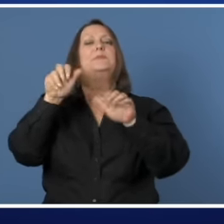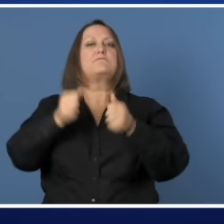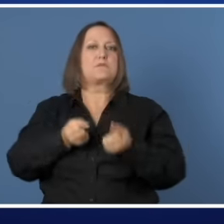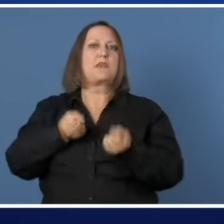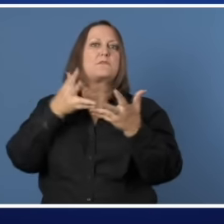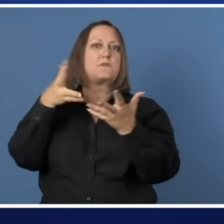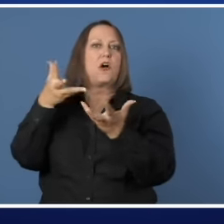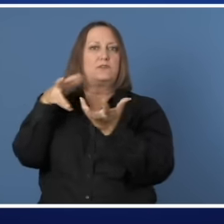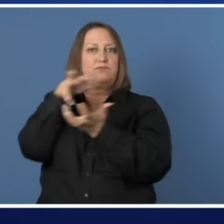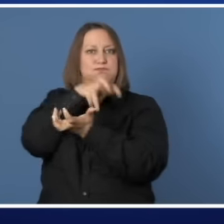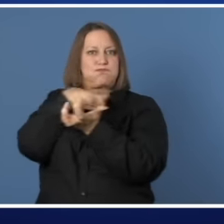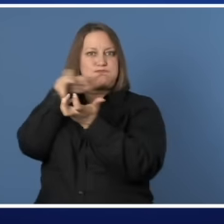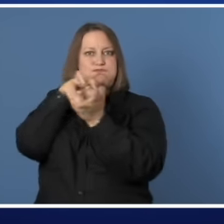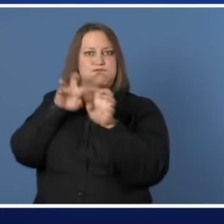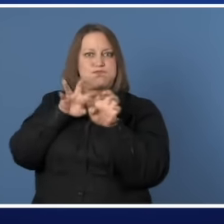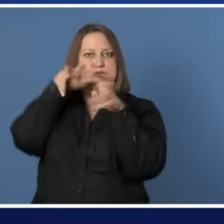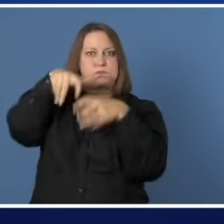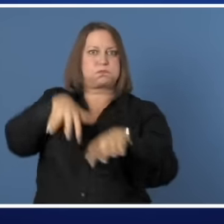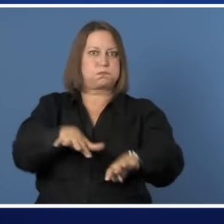initiate landslides.